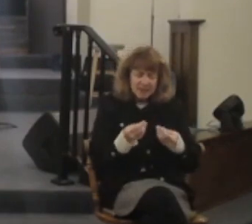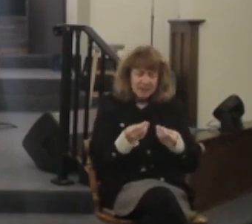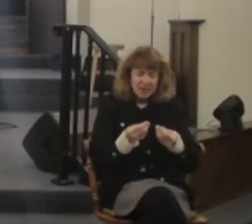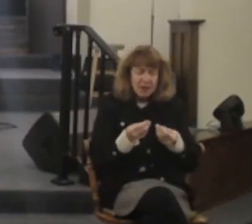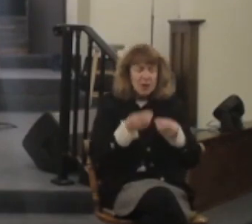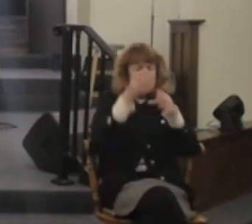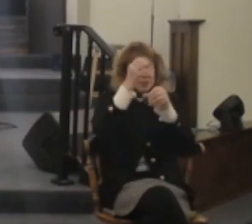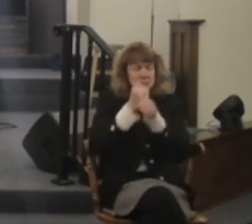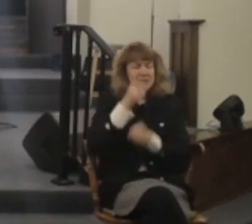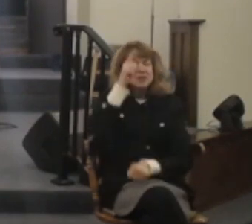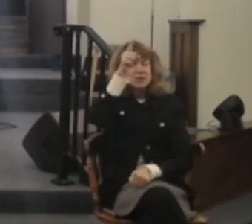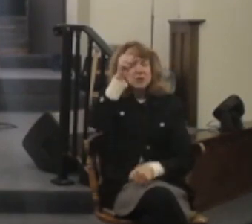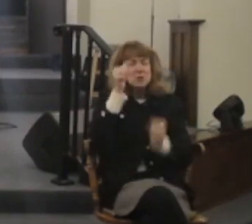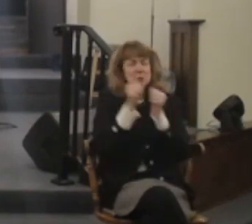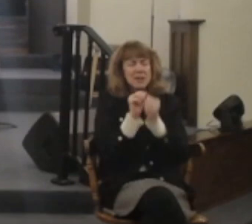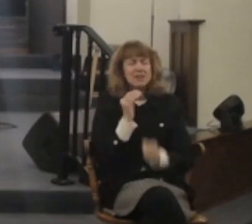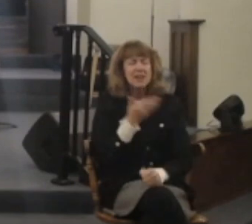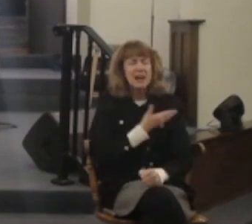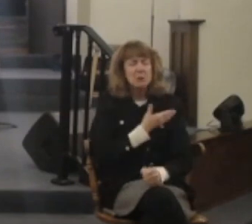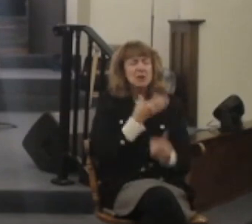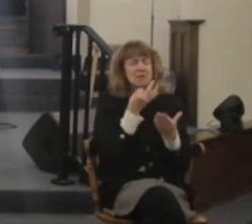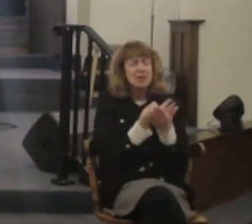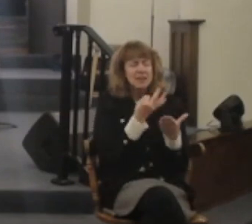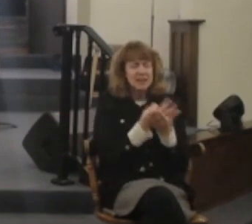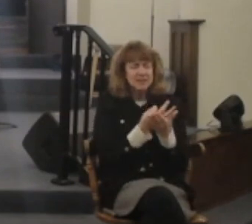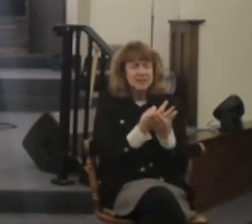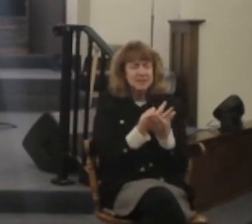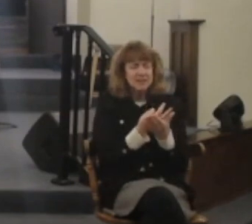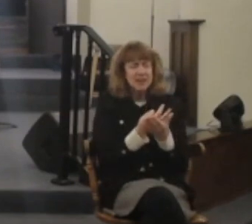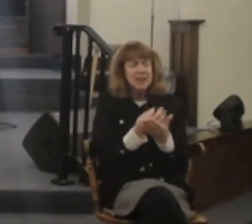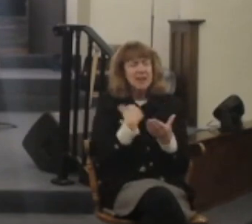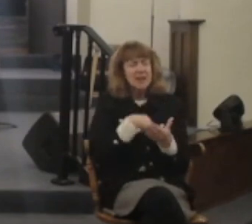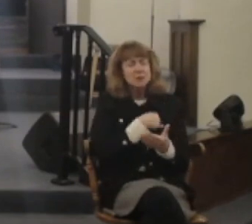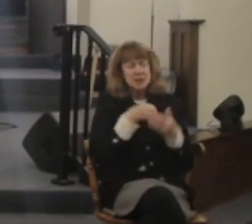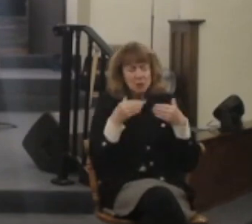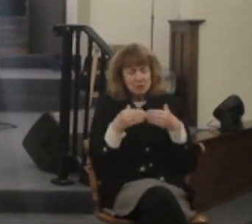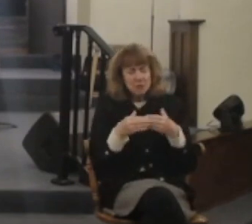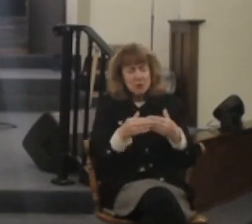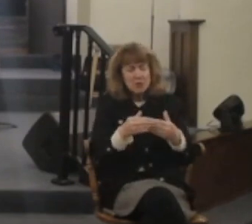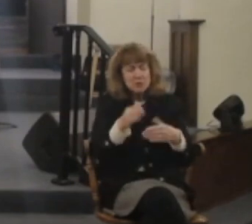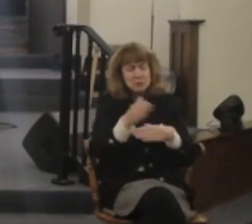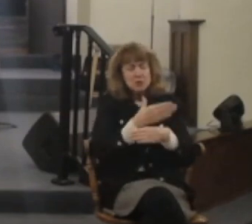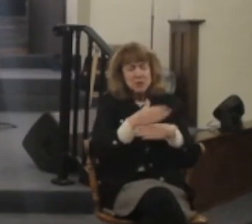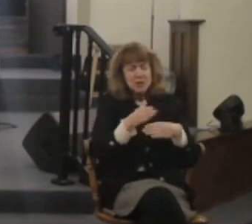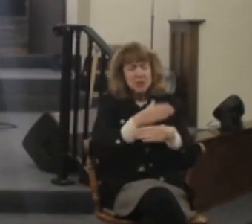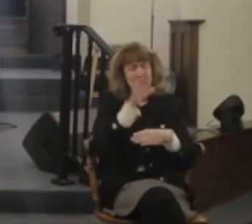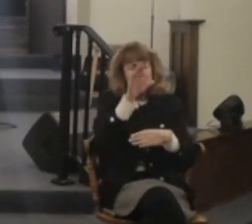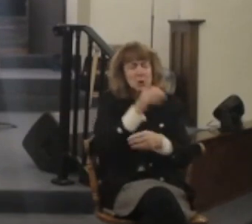finances. Please guide us this week as we go forth and share your love and word. Amen.